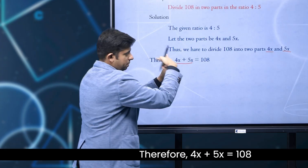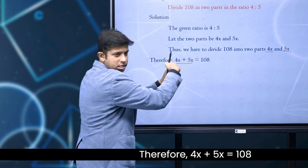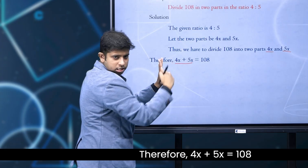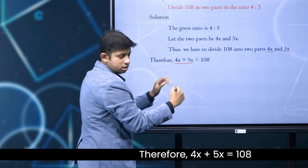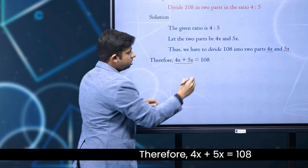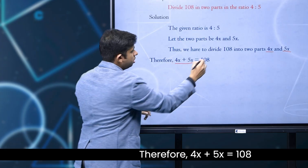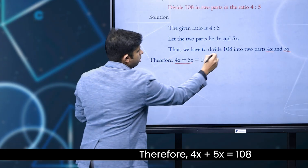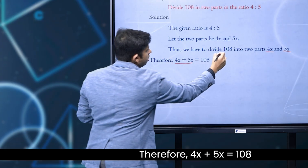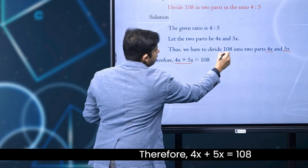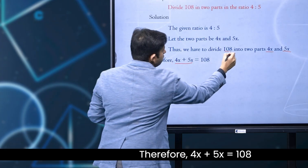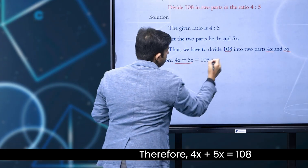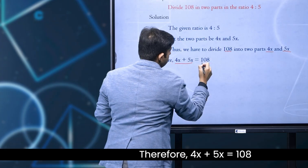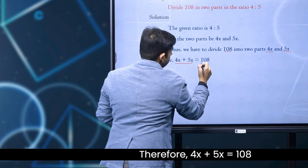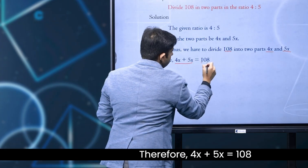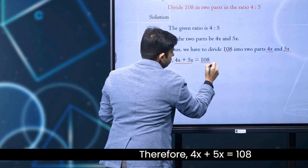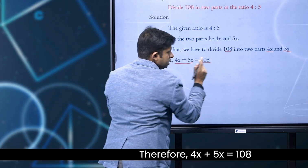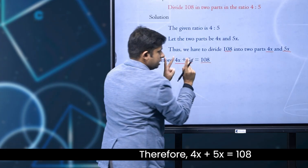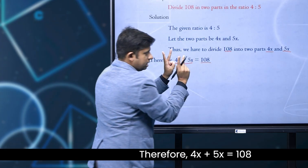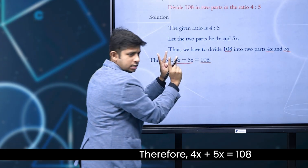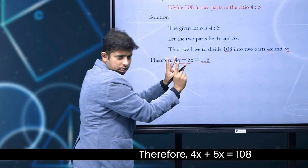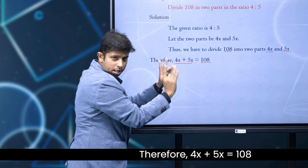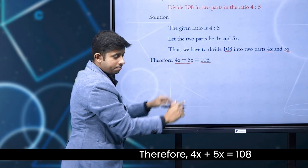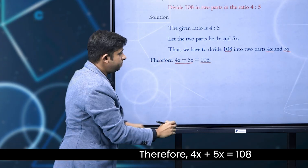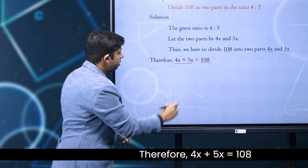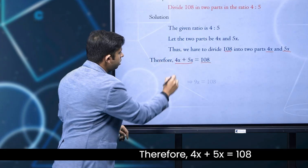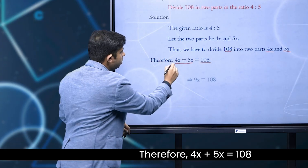Therefore, 4x plus 5x is equal to 108.